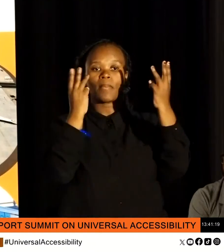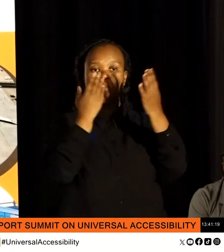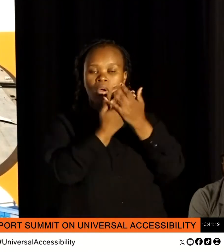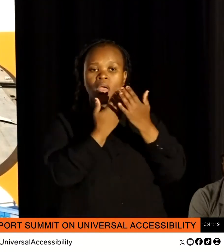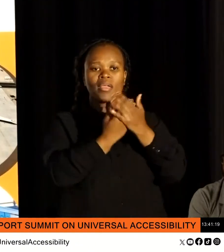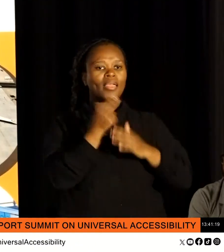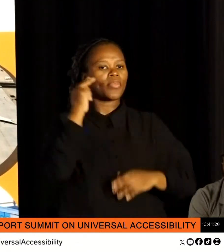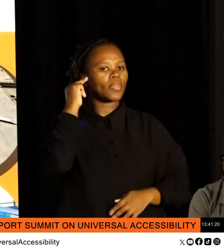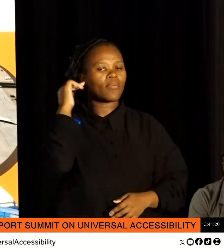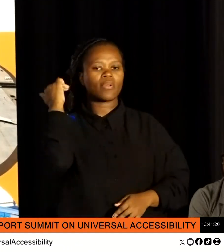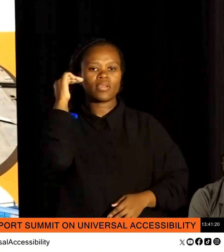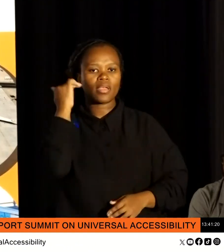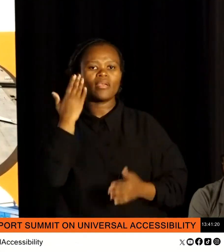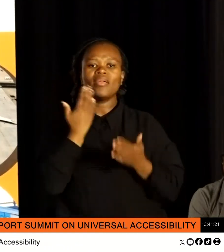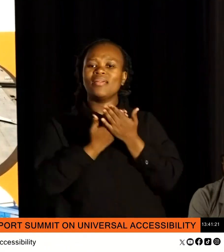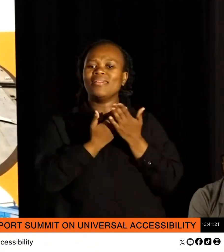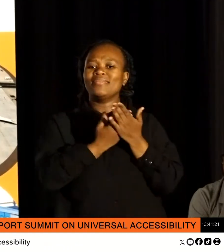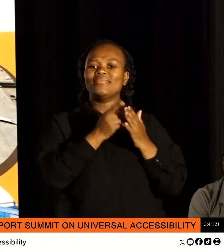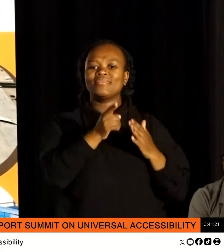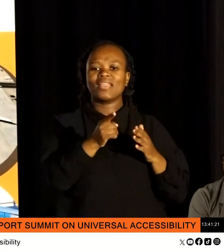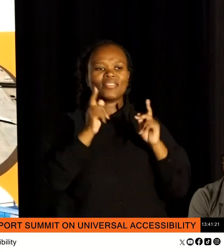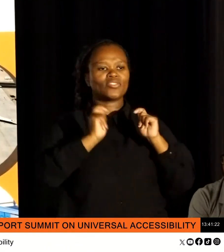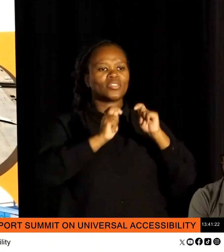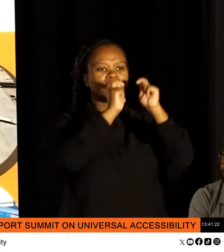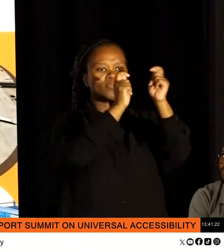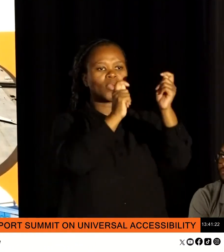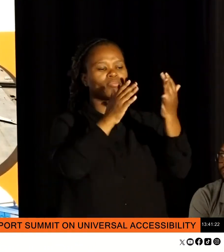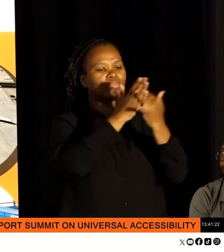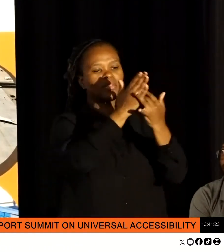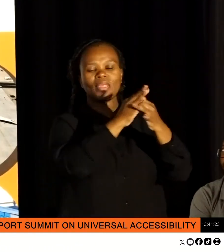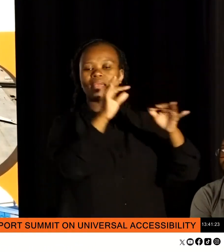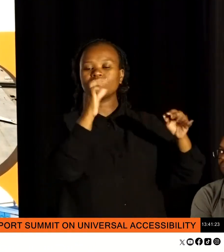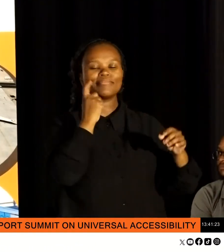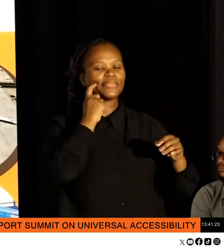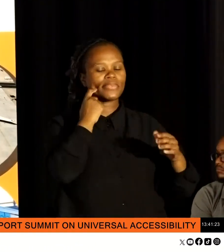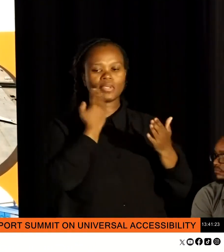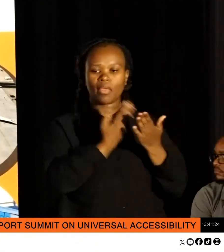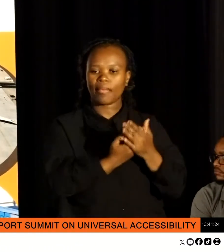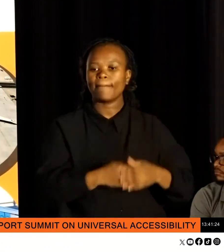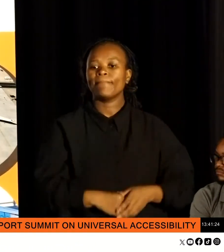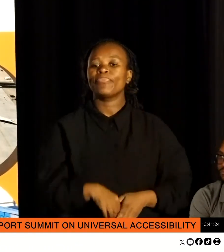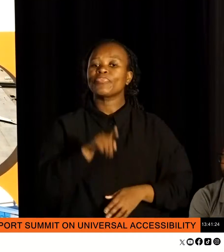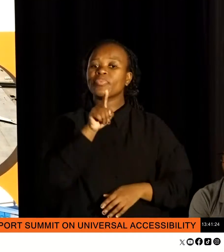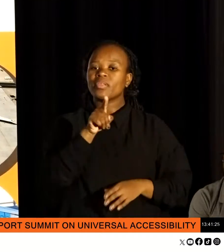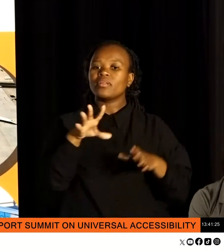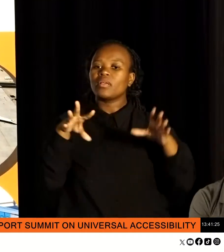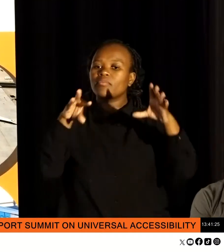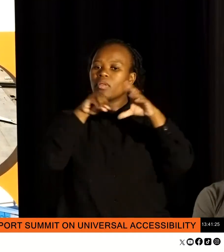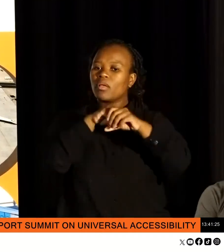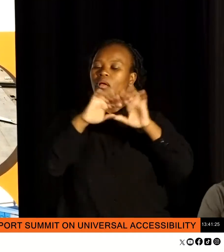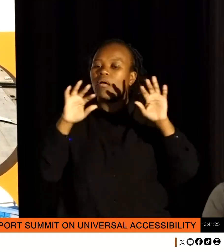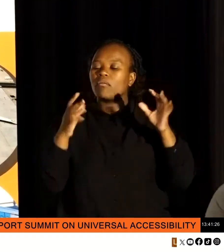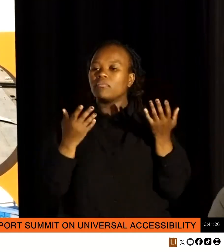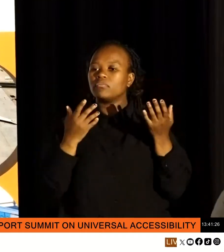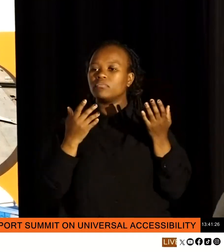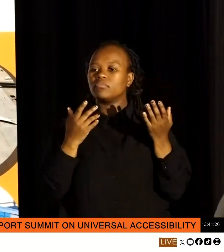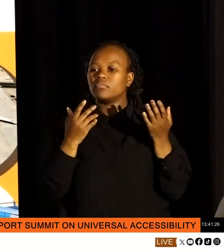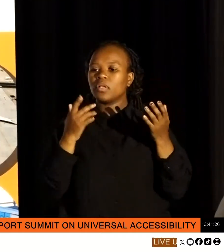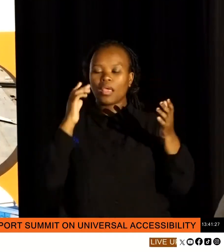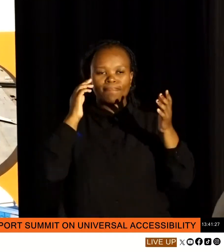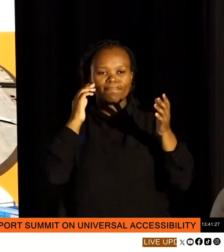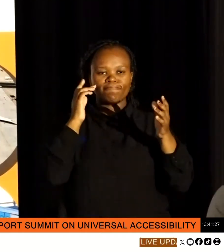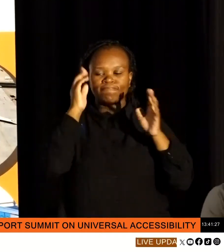to navigate the transport system seamlessly. This includes leveraging